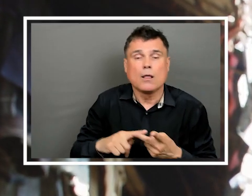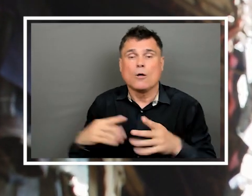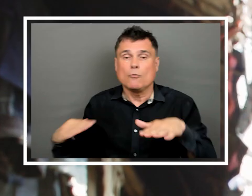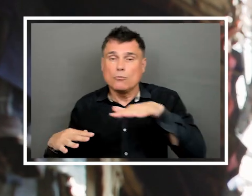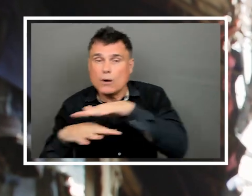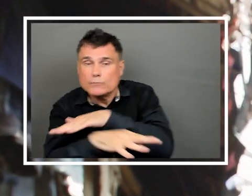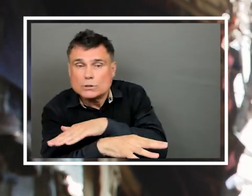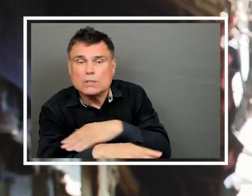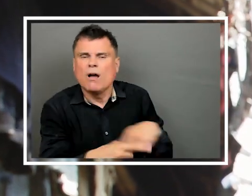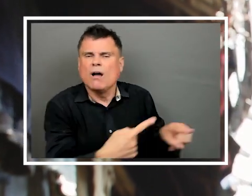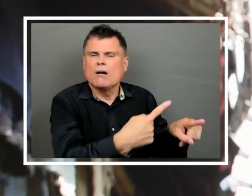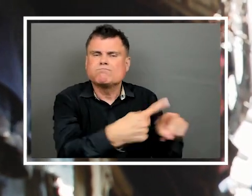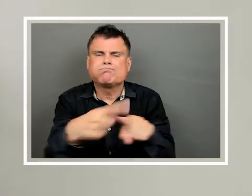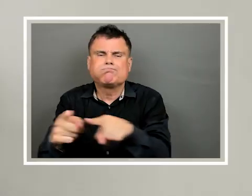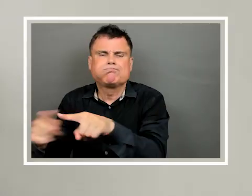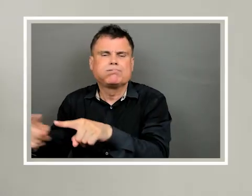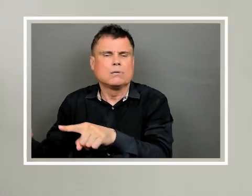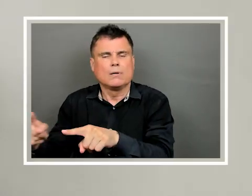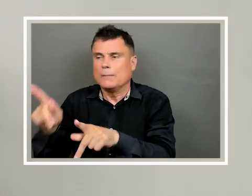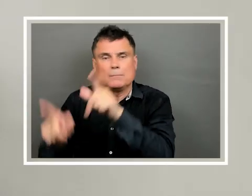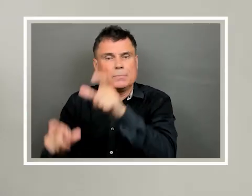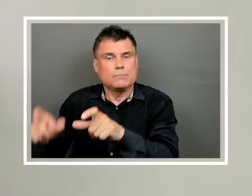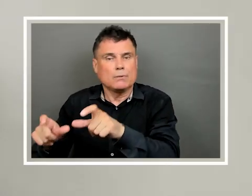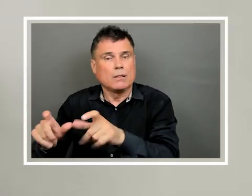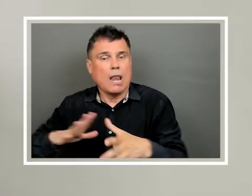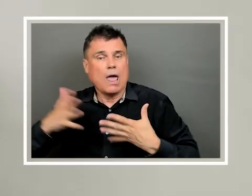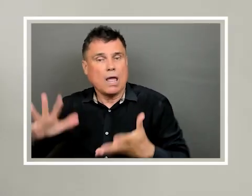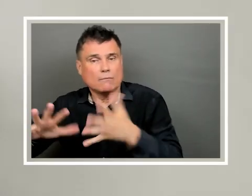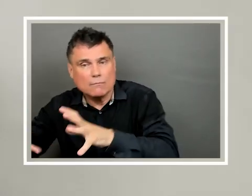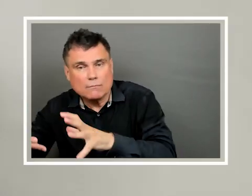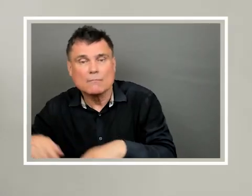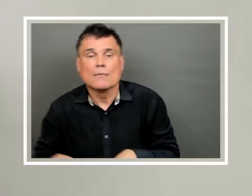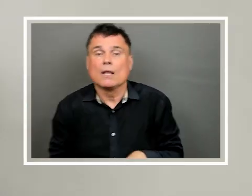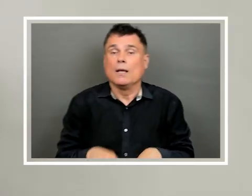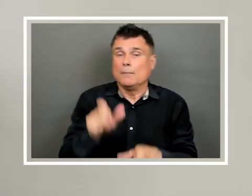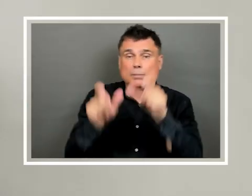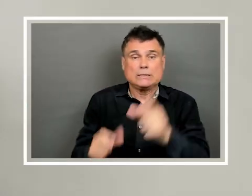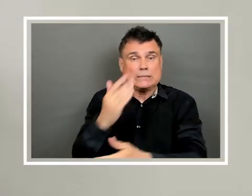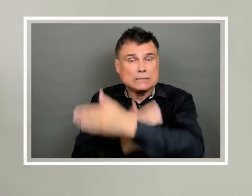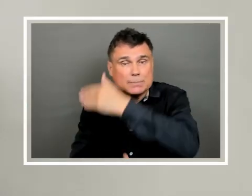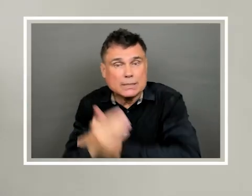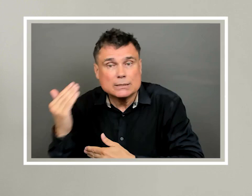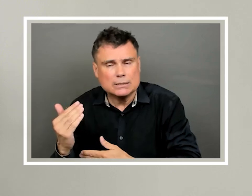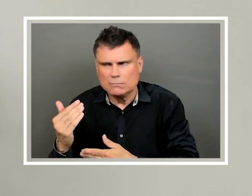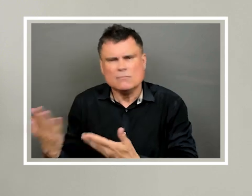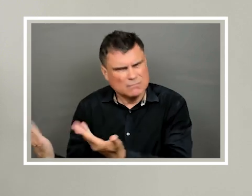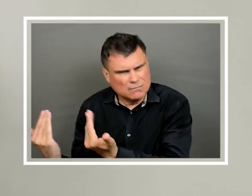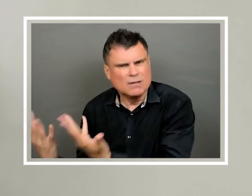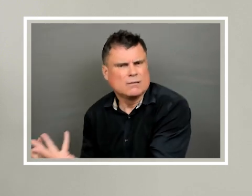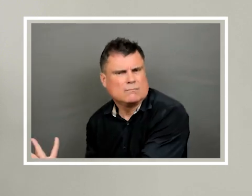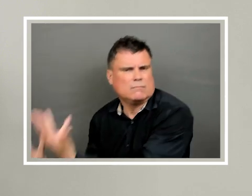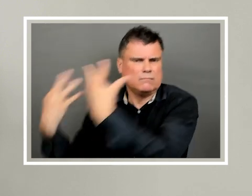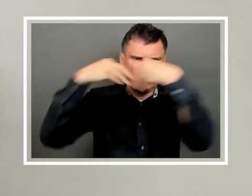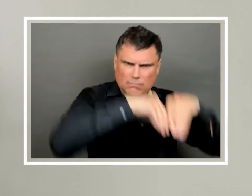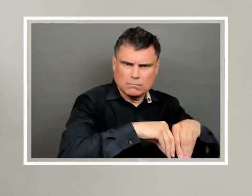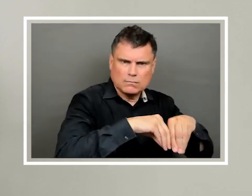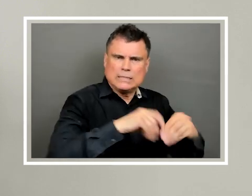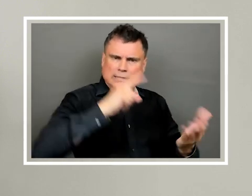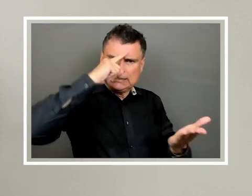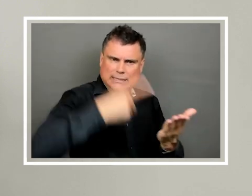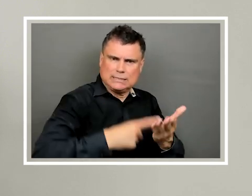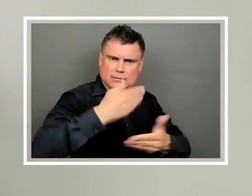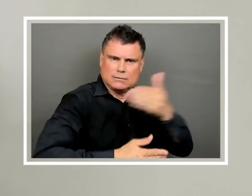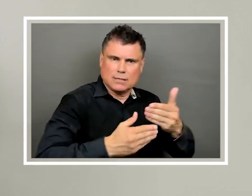other displaced populations. Involving persons with disabilities in decision-making or designing programs is